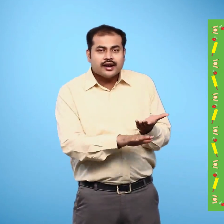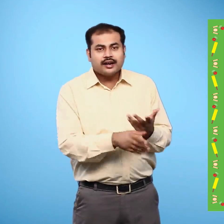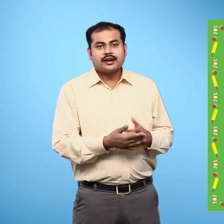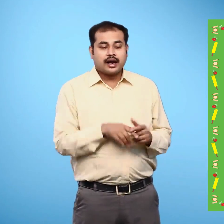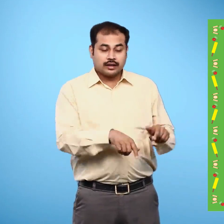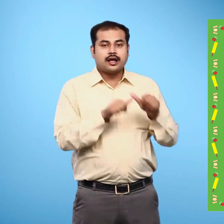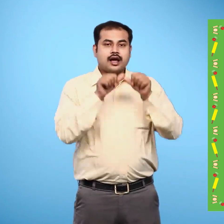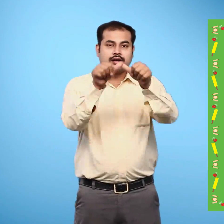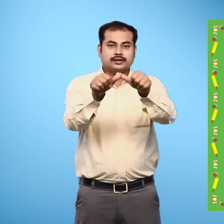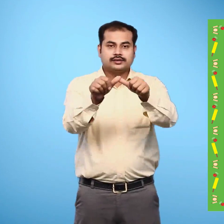on.